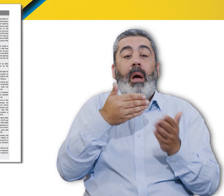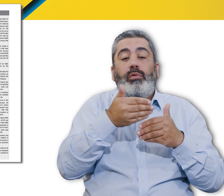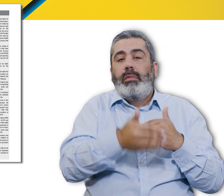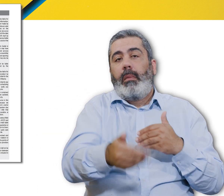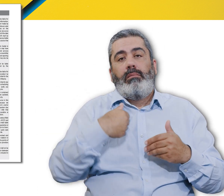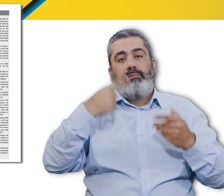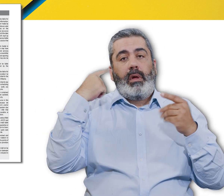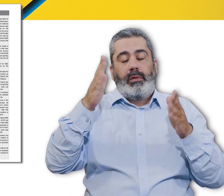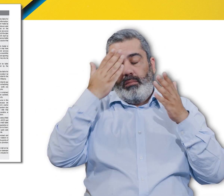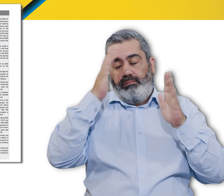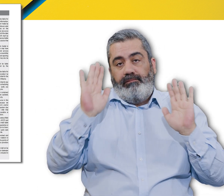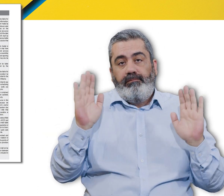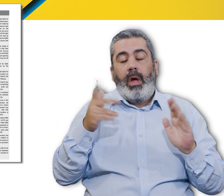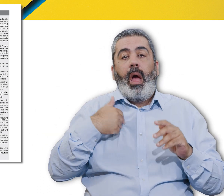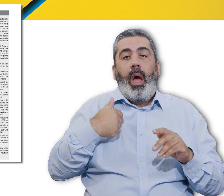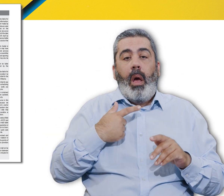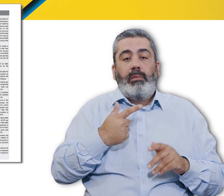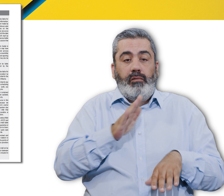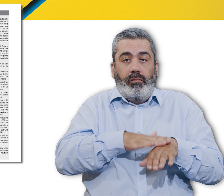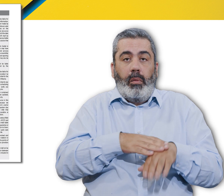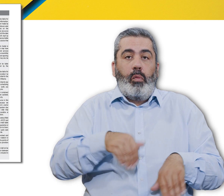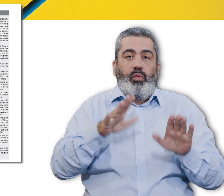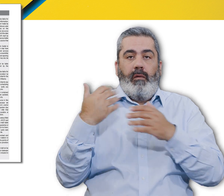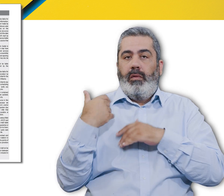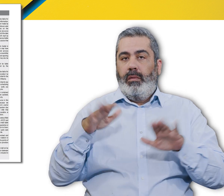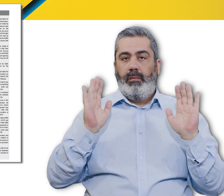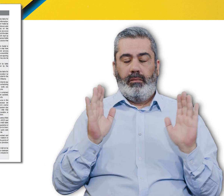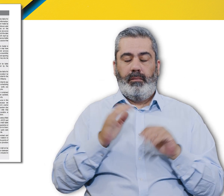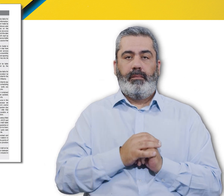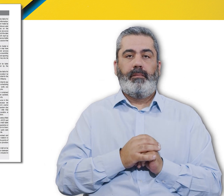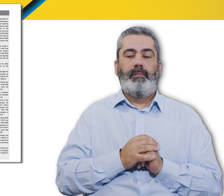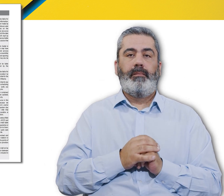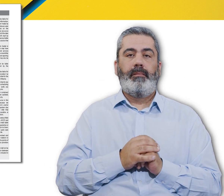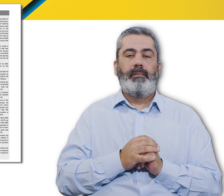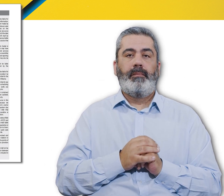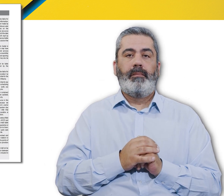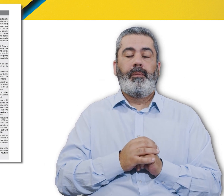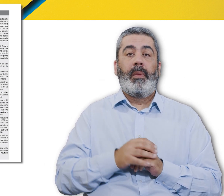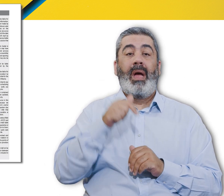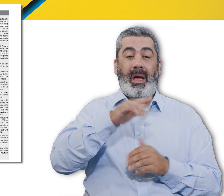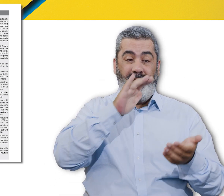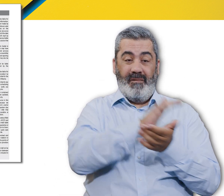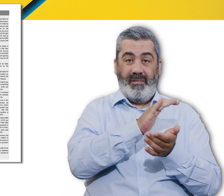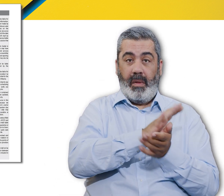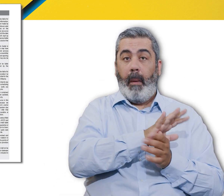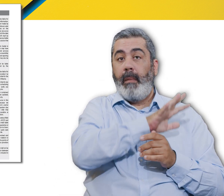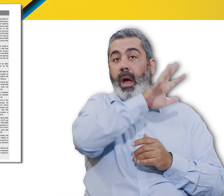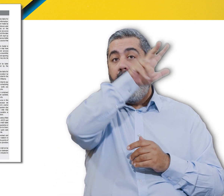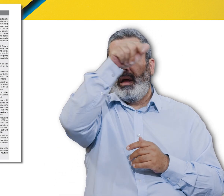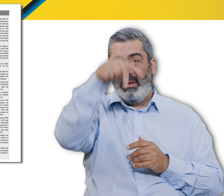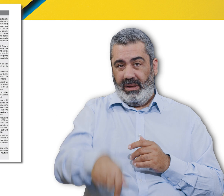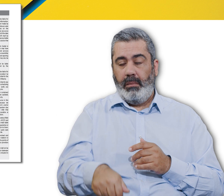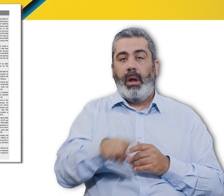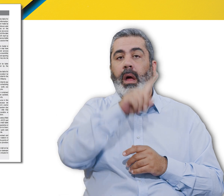not responsible or held accountable for any omissions or inaccuracies that may exist. As at the issuance of this guide to this